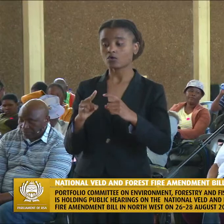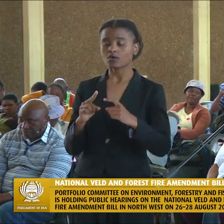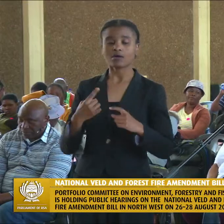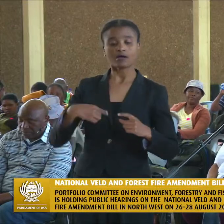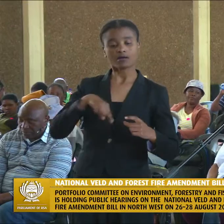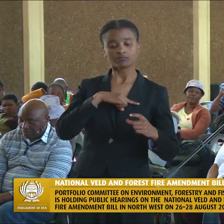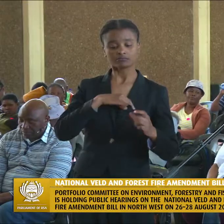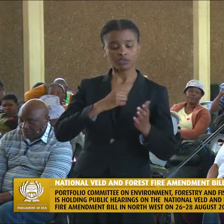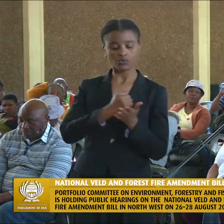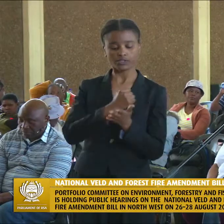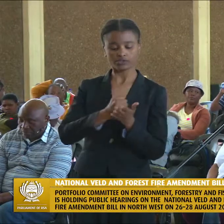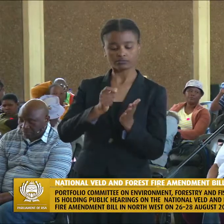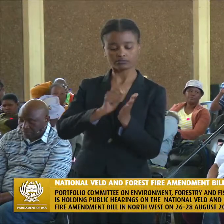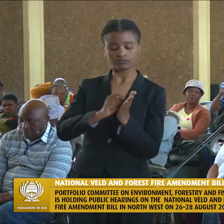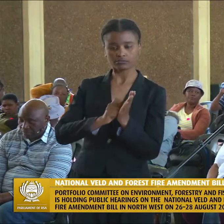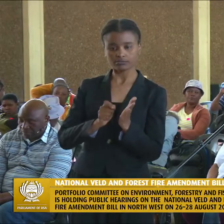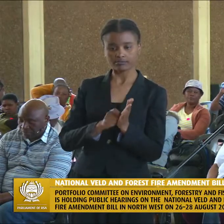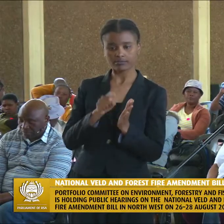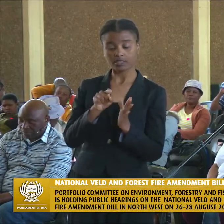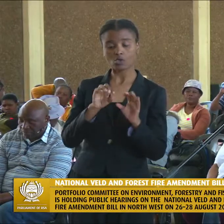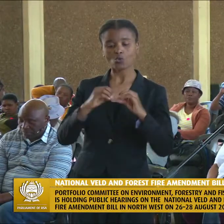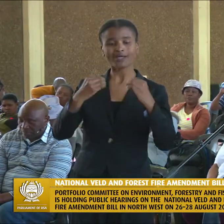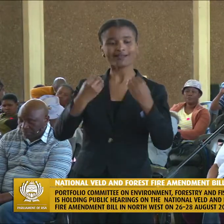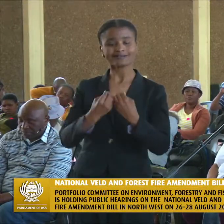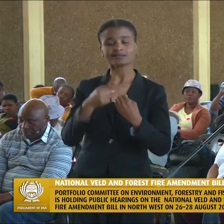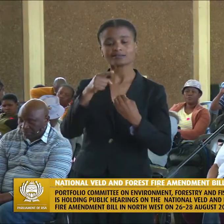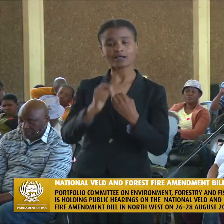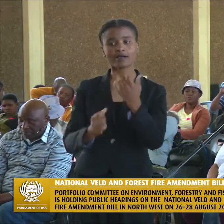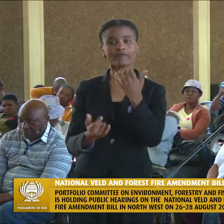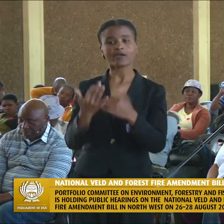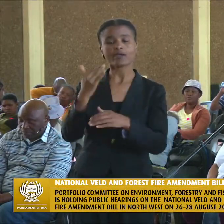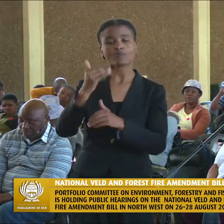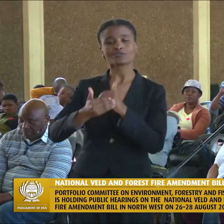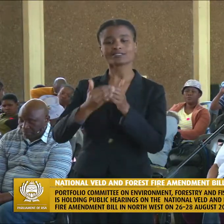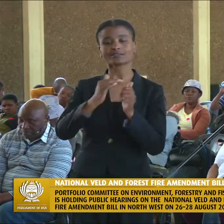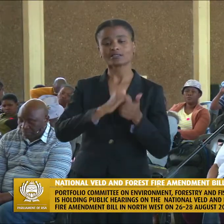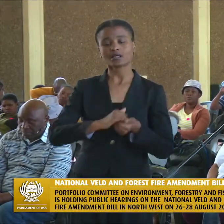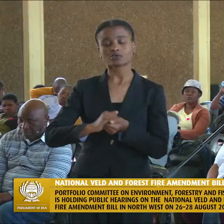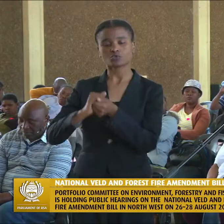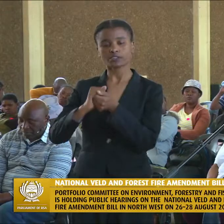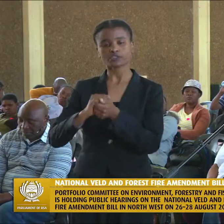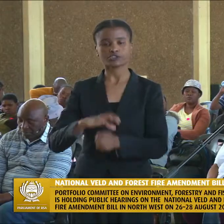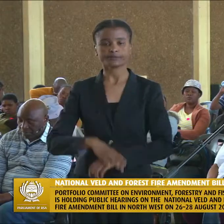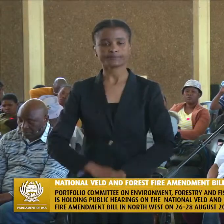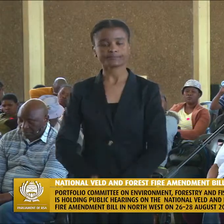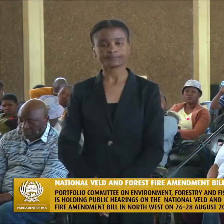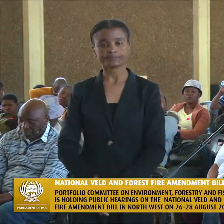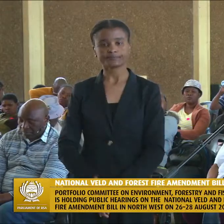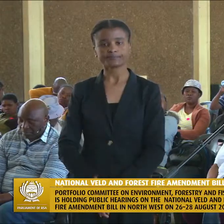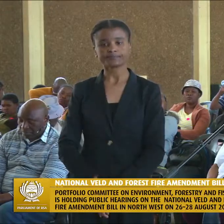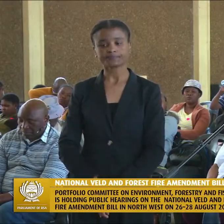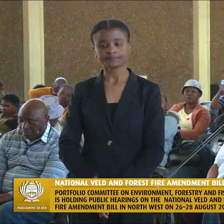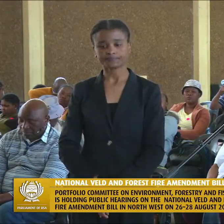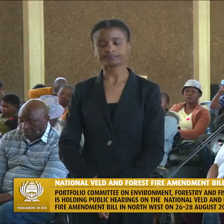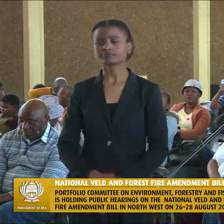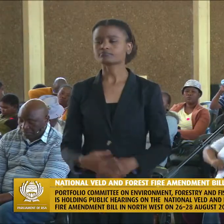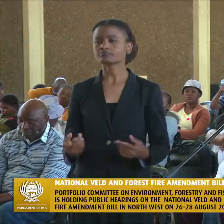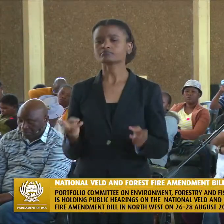organization that i have been mentioned juan aleppo we are seeing a ring ignorance